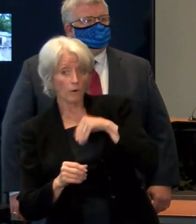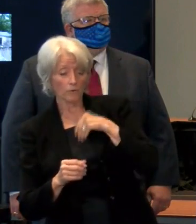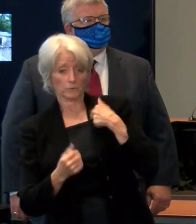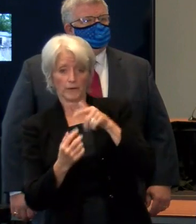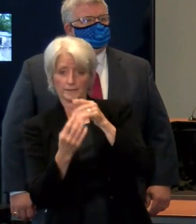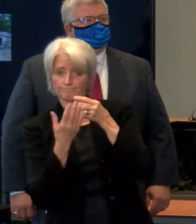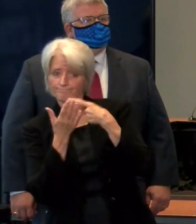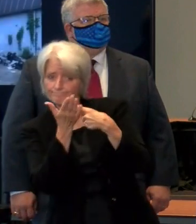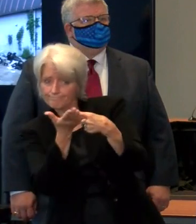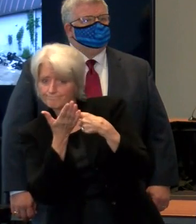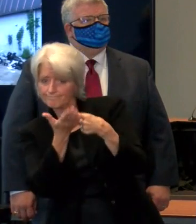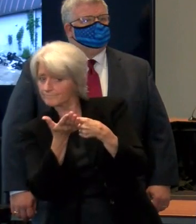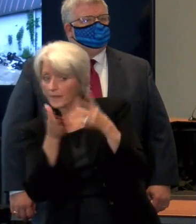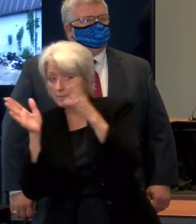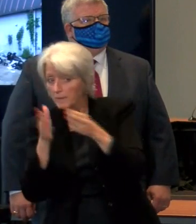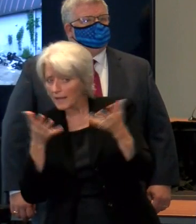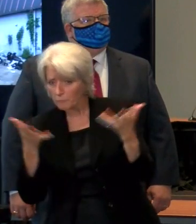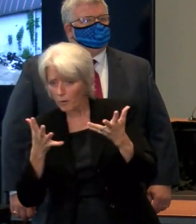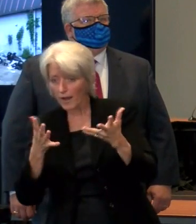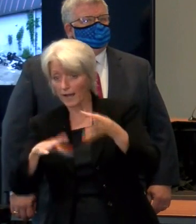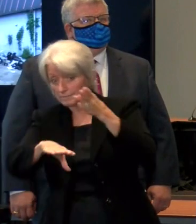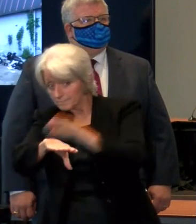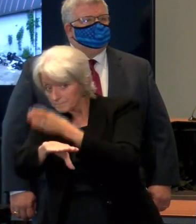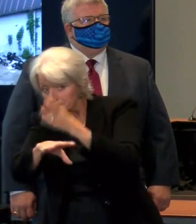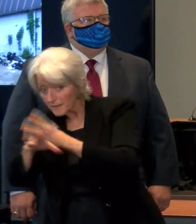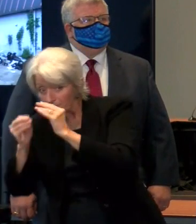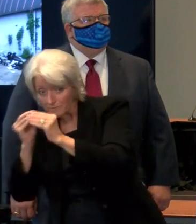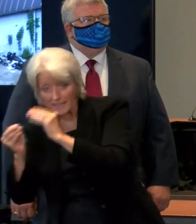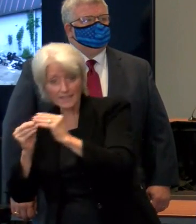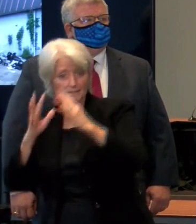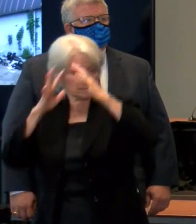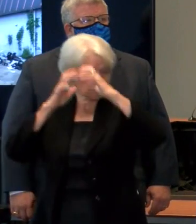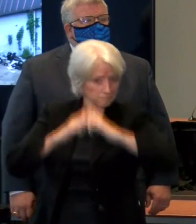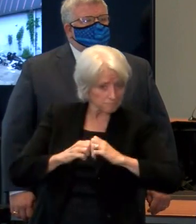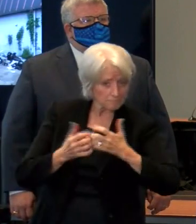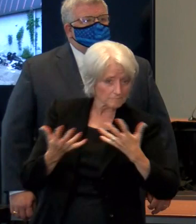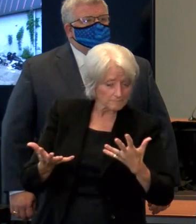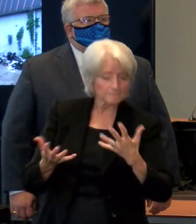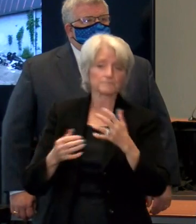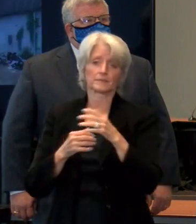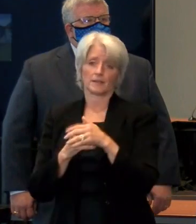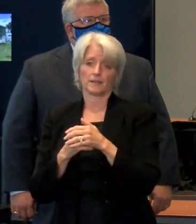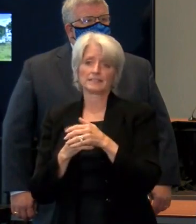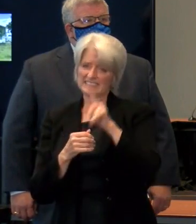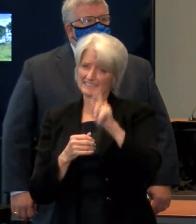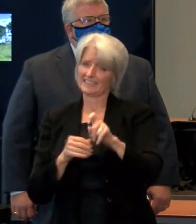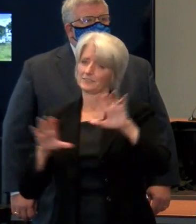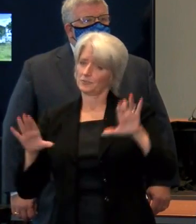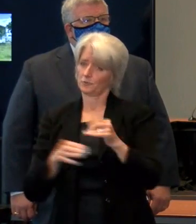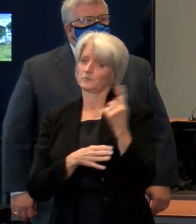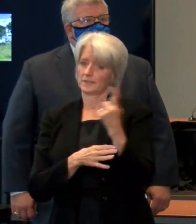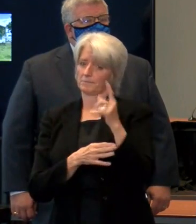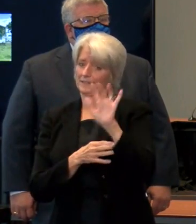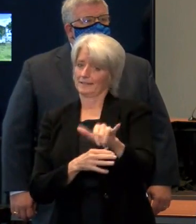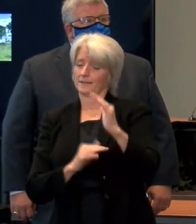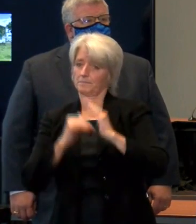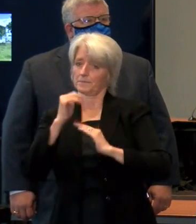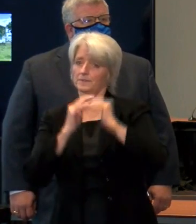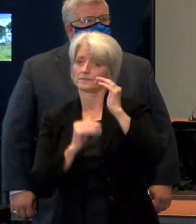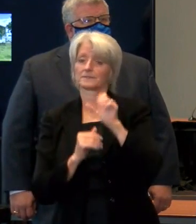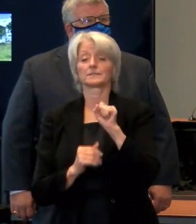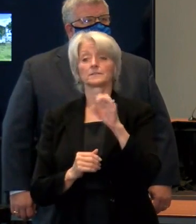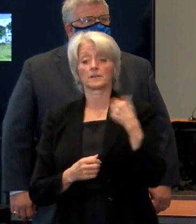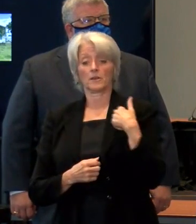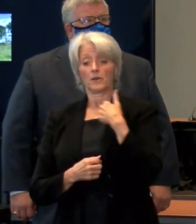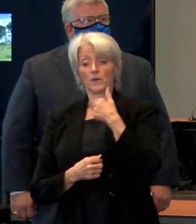are they going to rehabilitate the building? Are they going to demolish the building? But something needed to happen to that building. We